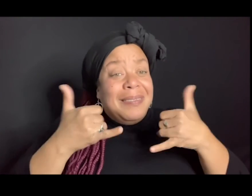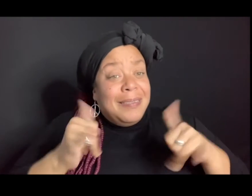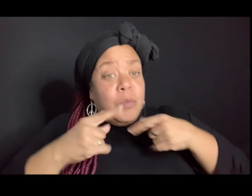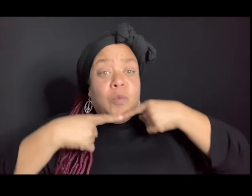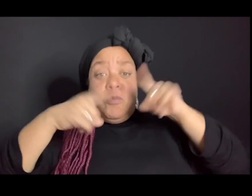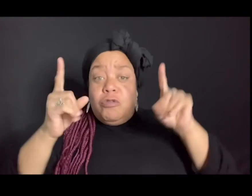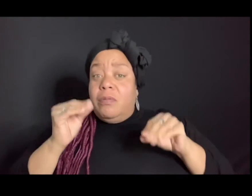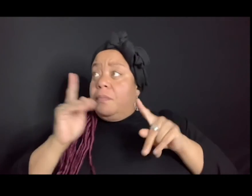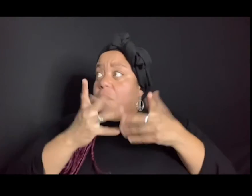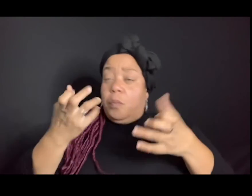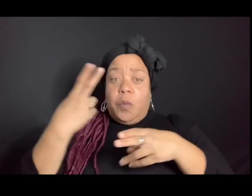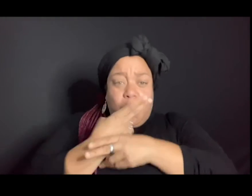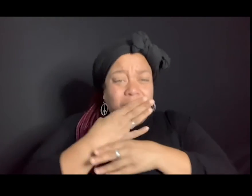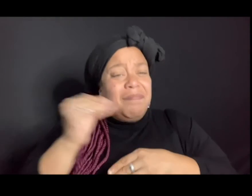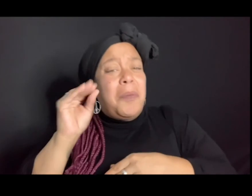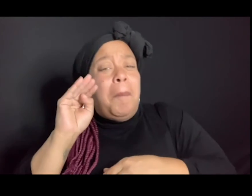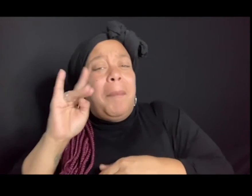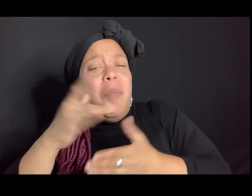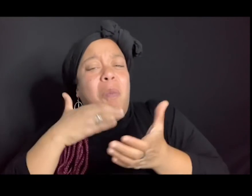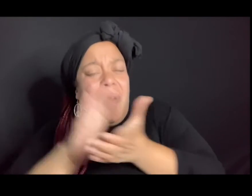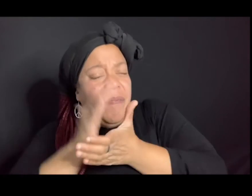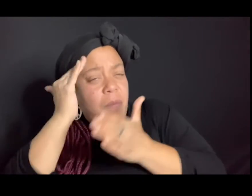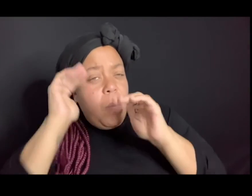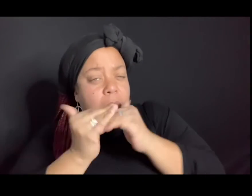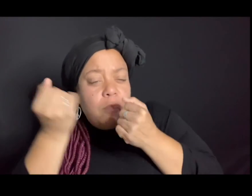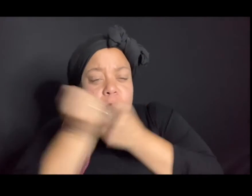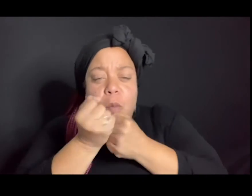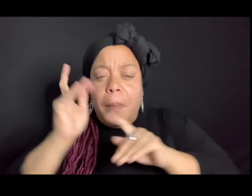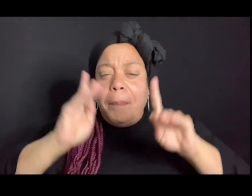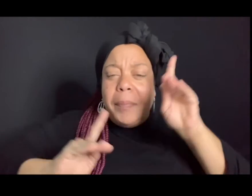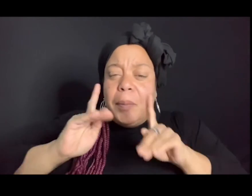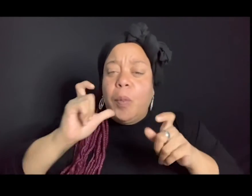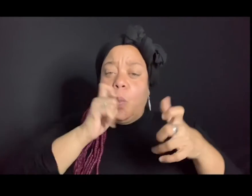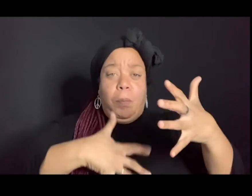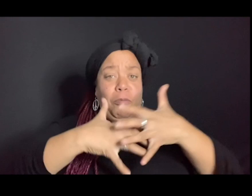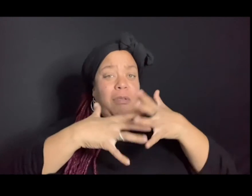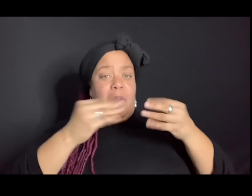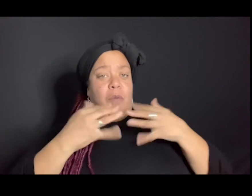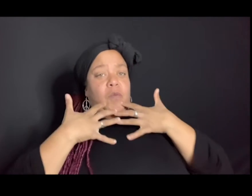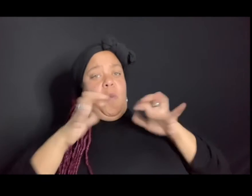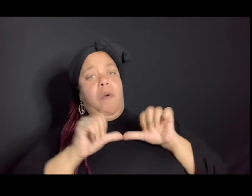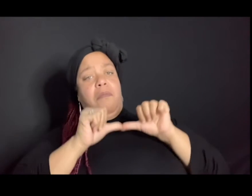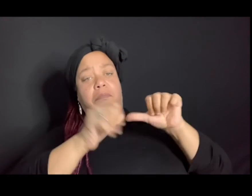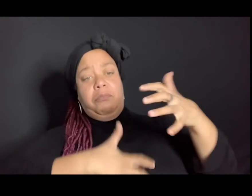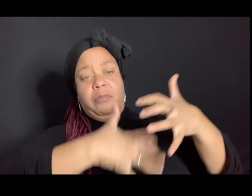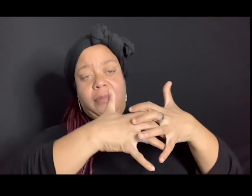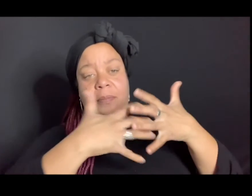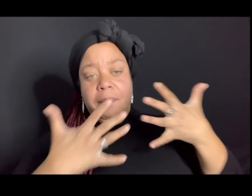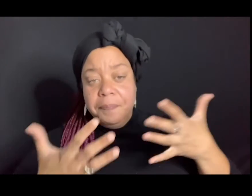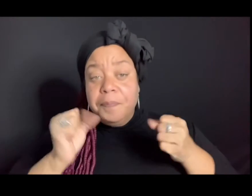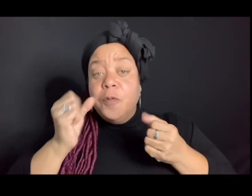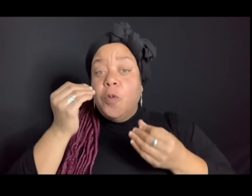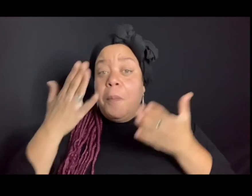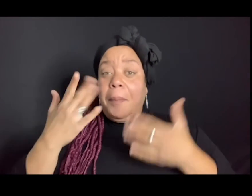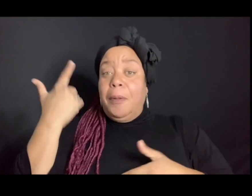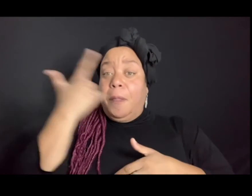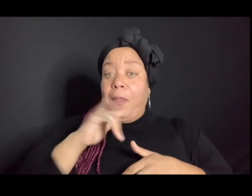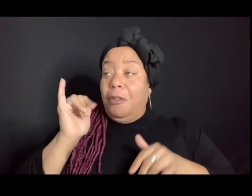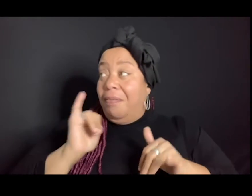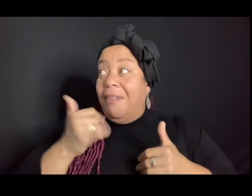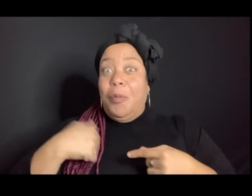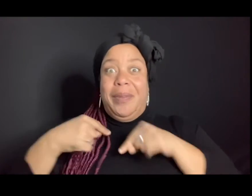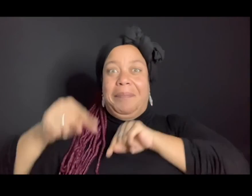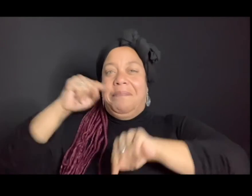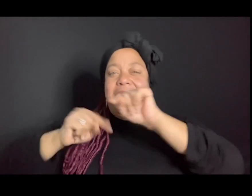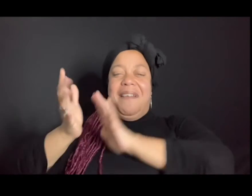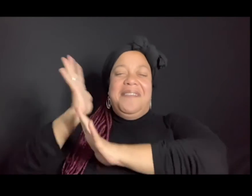them, as well as midwives know how to support people who are pregnant and don't want to be. So it might look like us going back to some of the